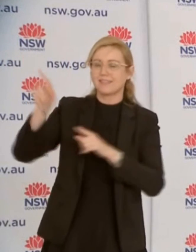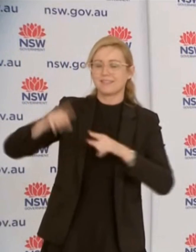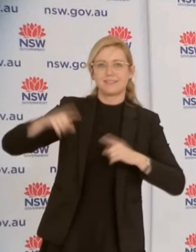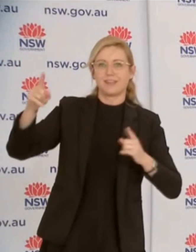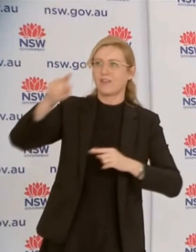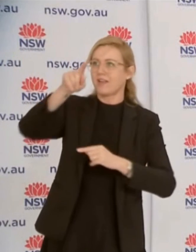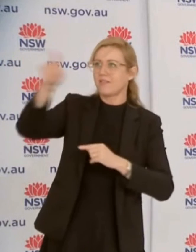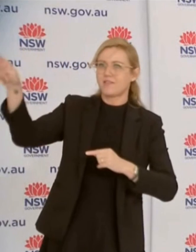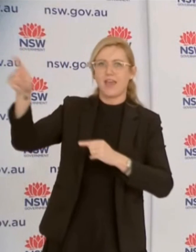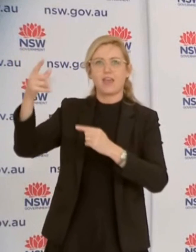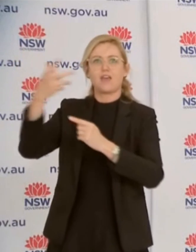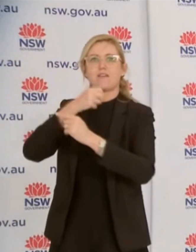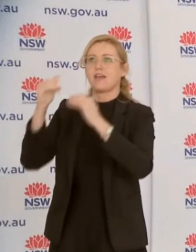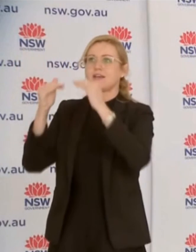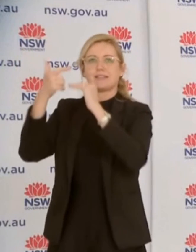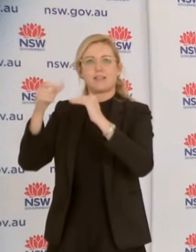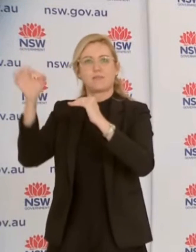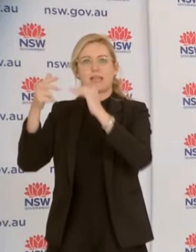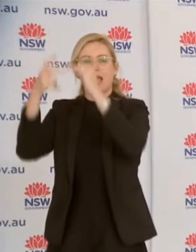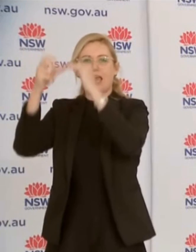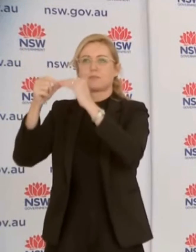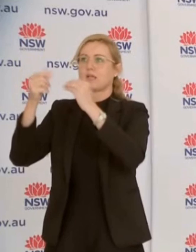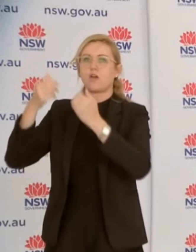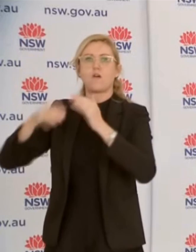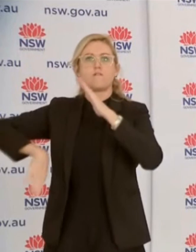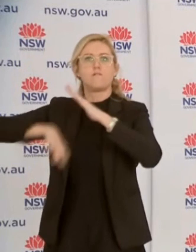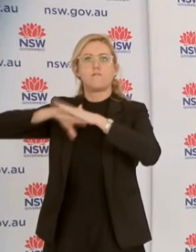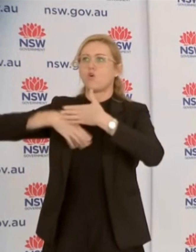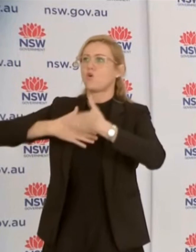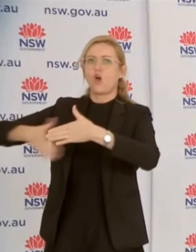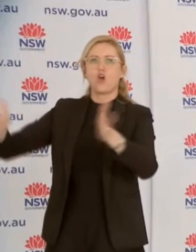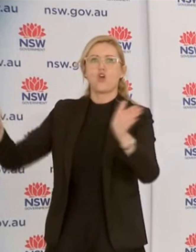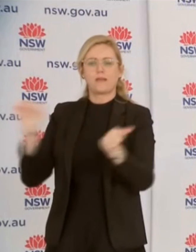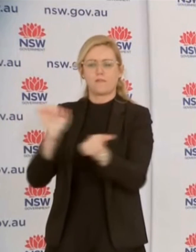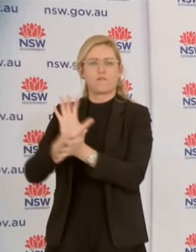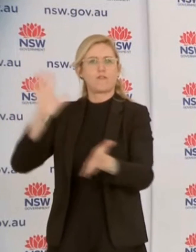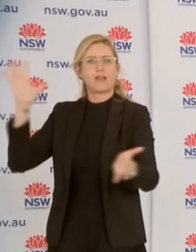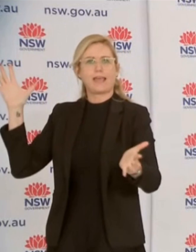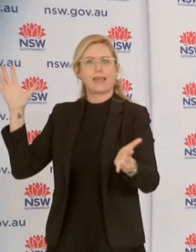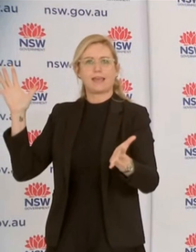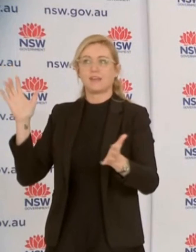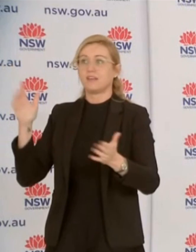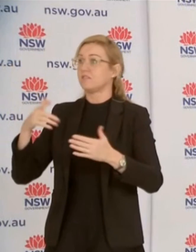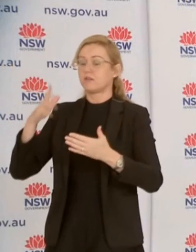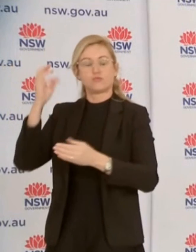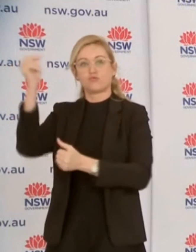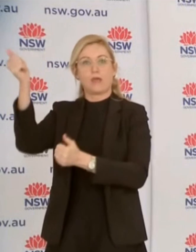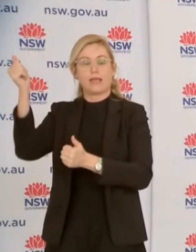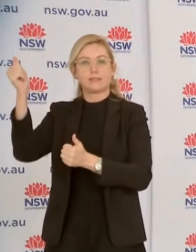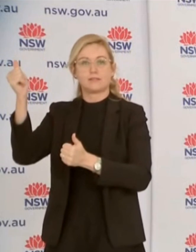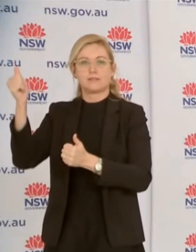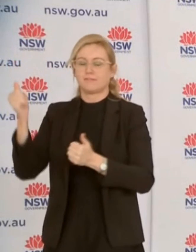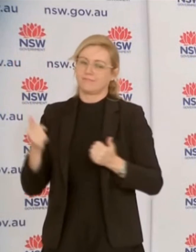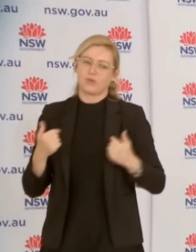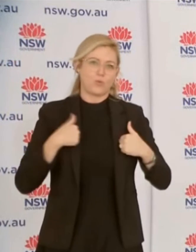opening up. Most places around the world haven't done that degree of measured and planning in opening up. They've kind of let things